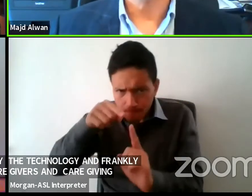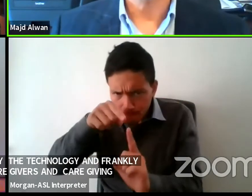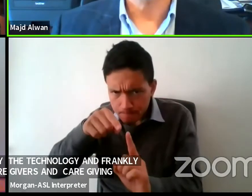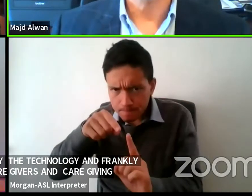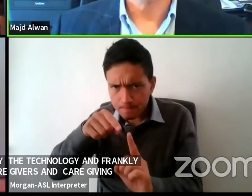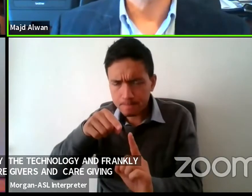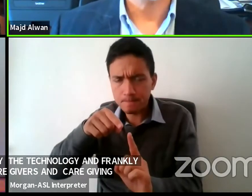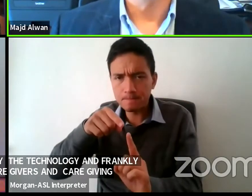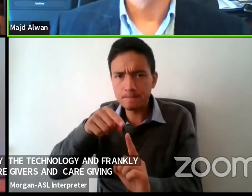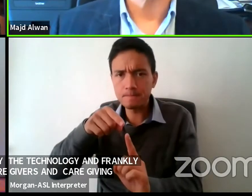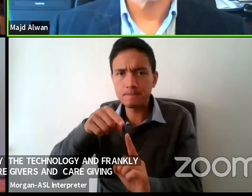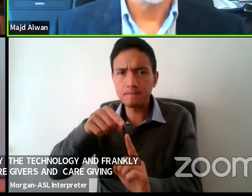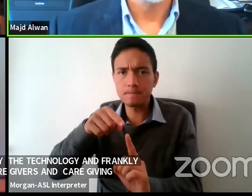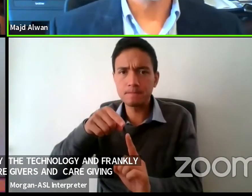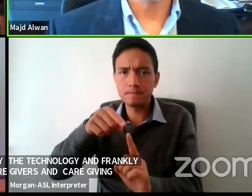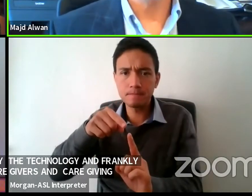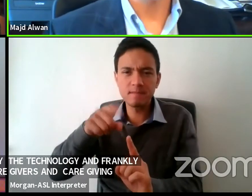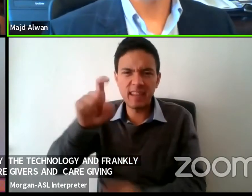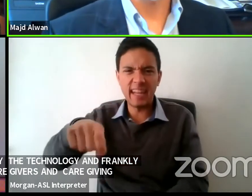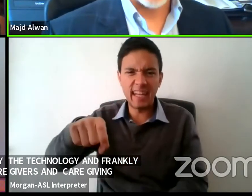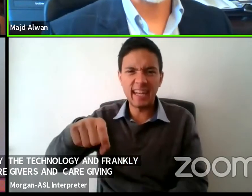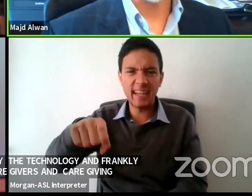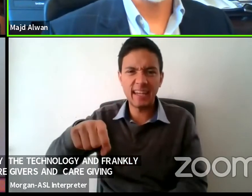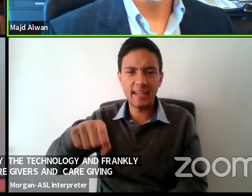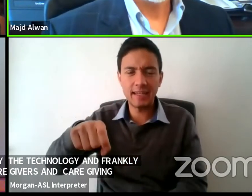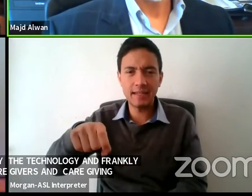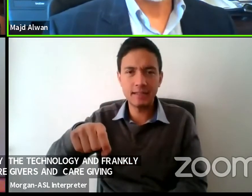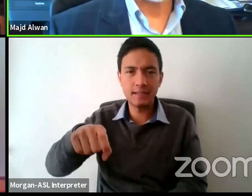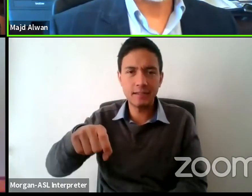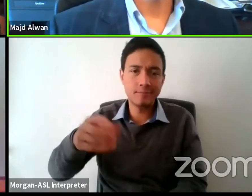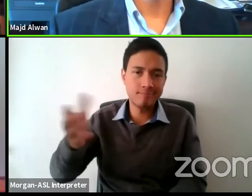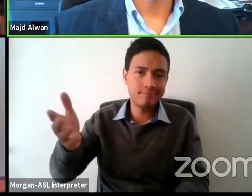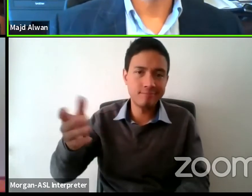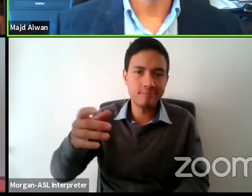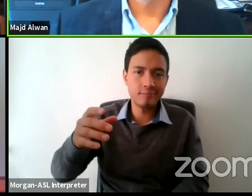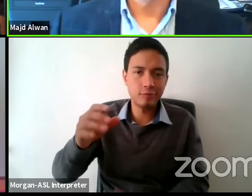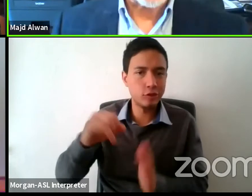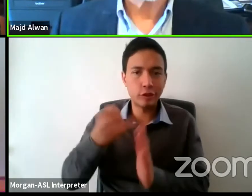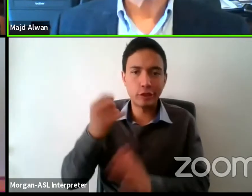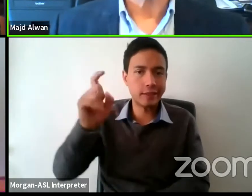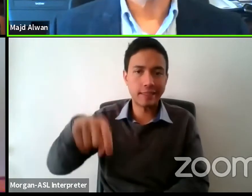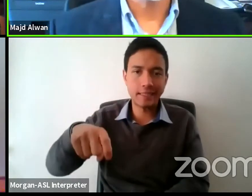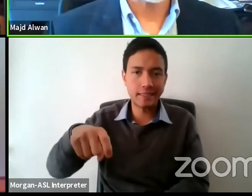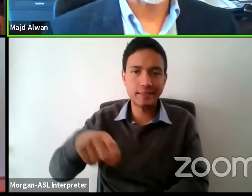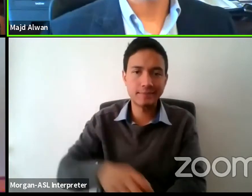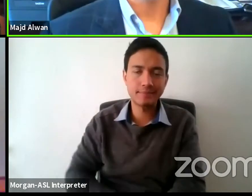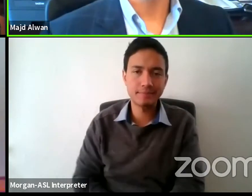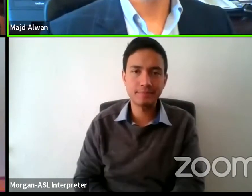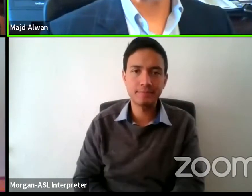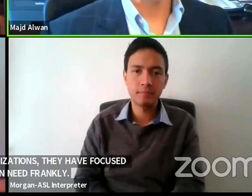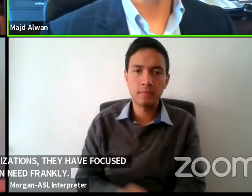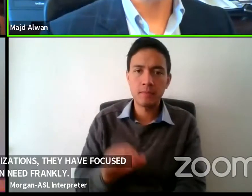on need, frankly. And that may have sort